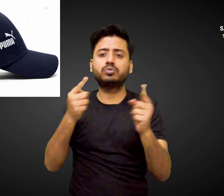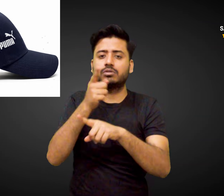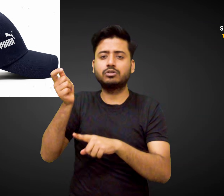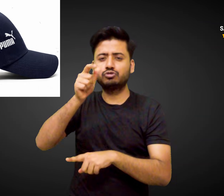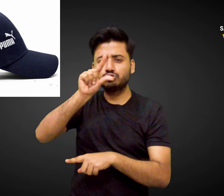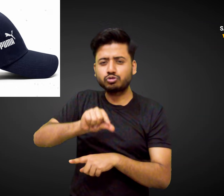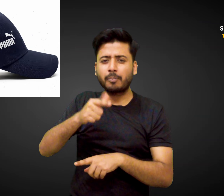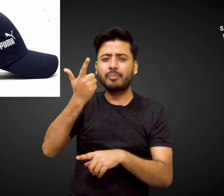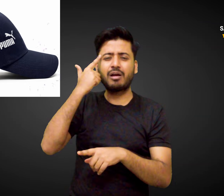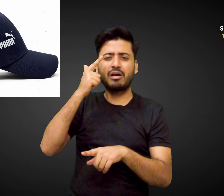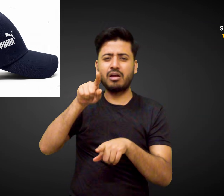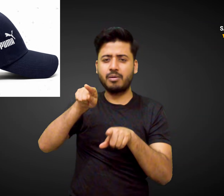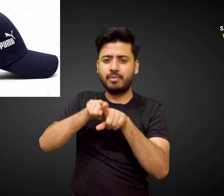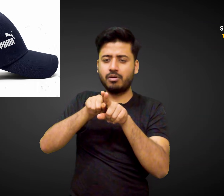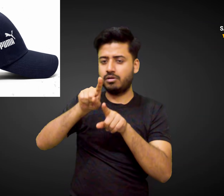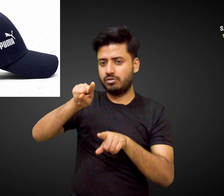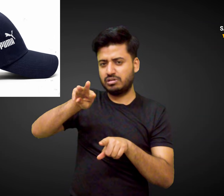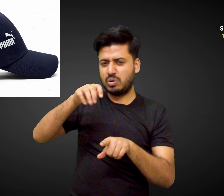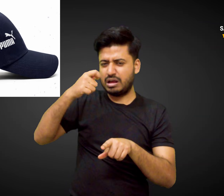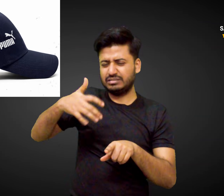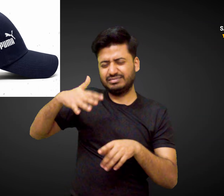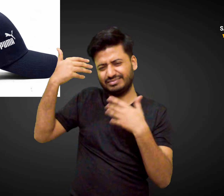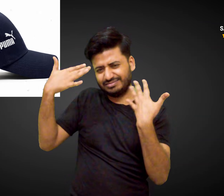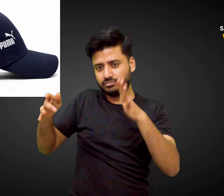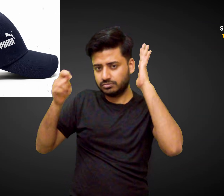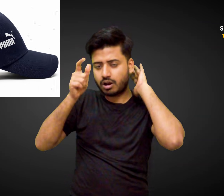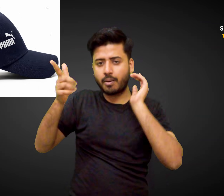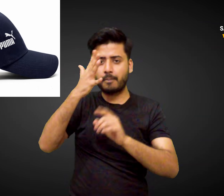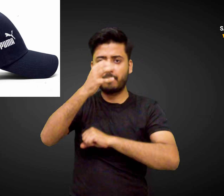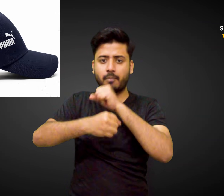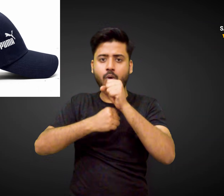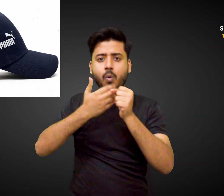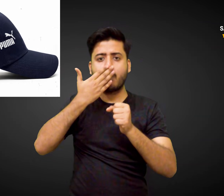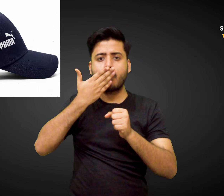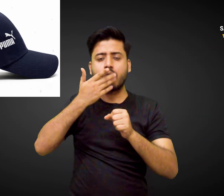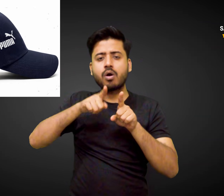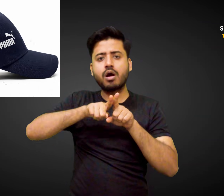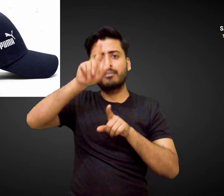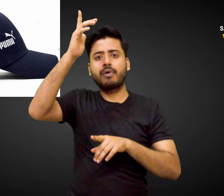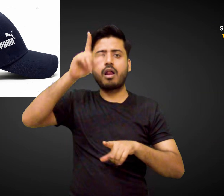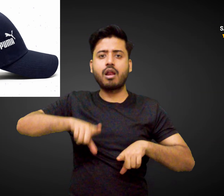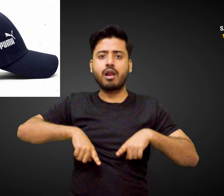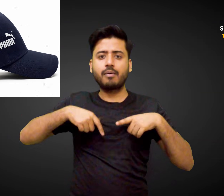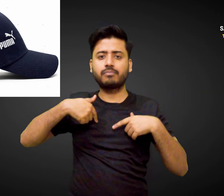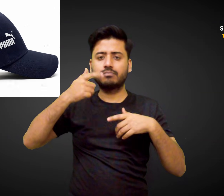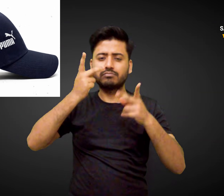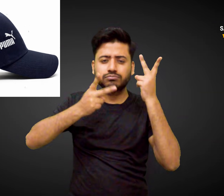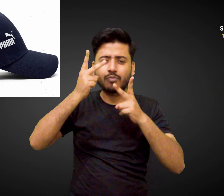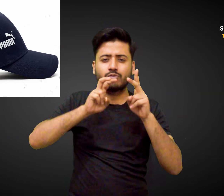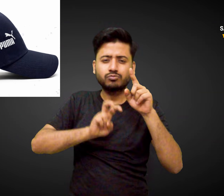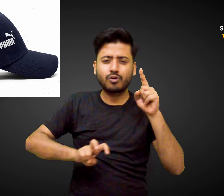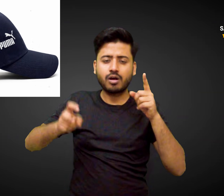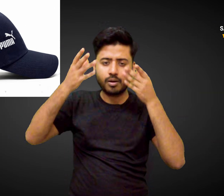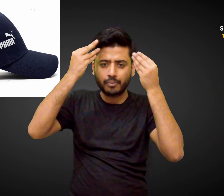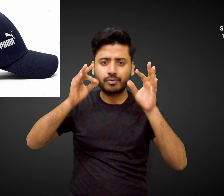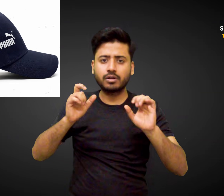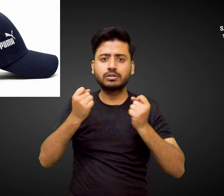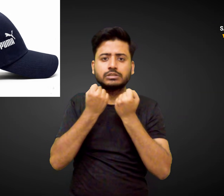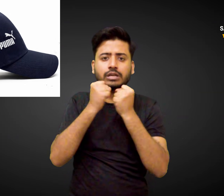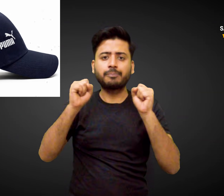scalp damage, or are you looking for styling alternatives to suggest? Making a cap hair-safe involves preventing traction alopecia,